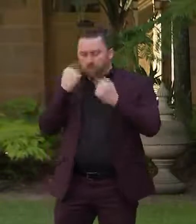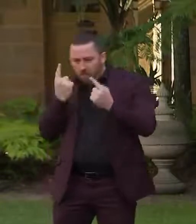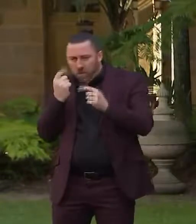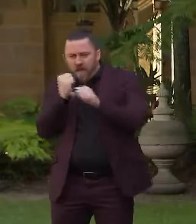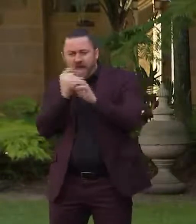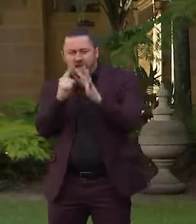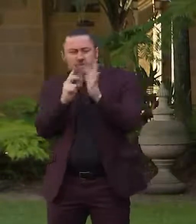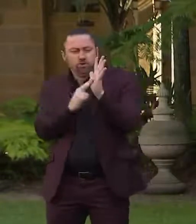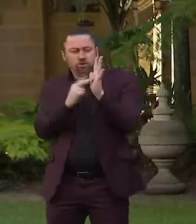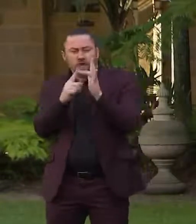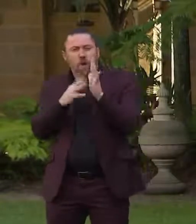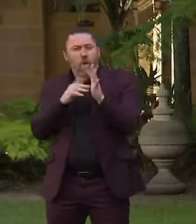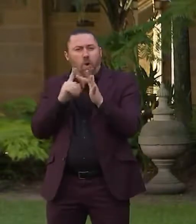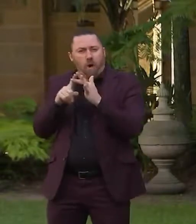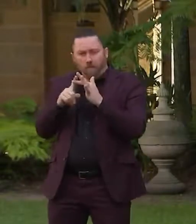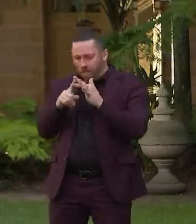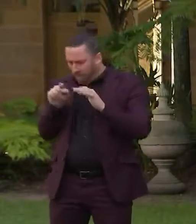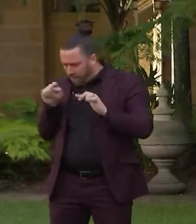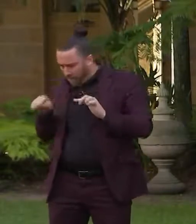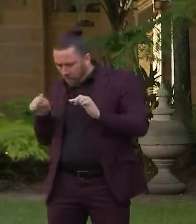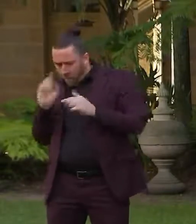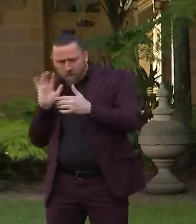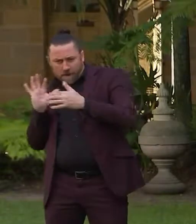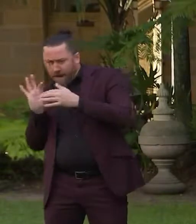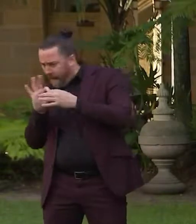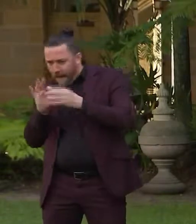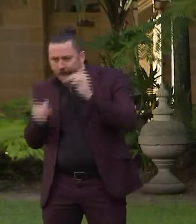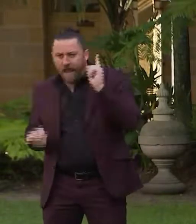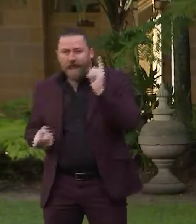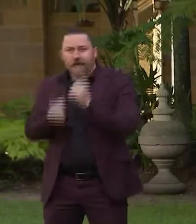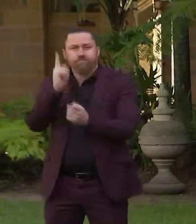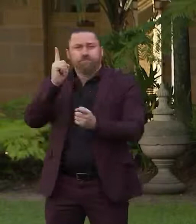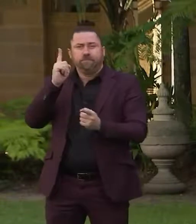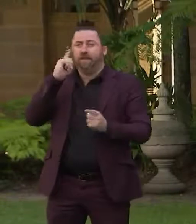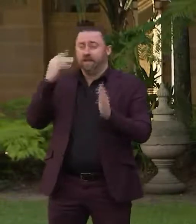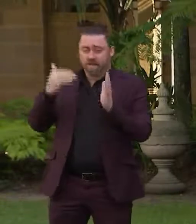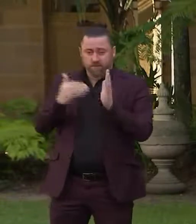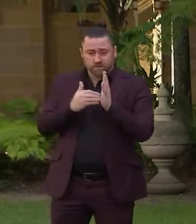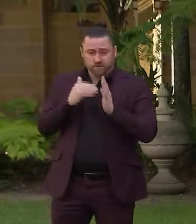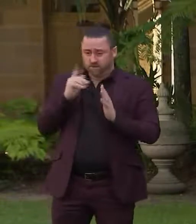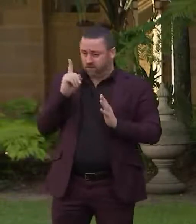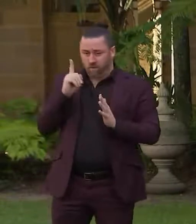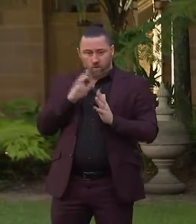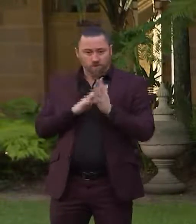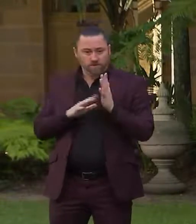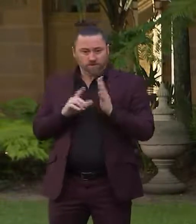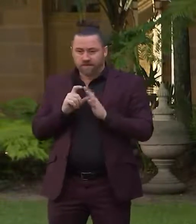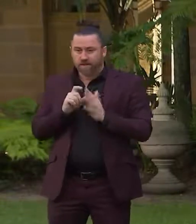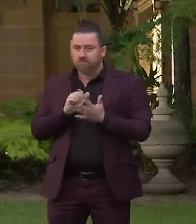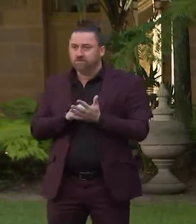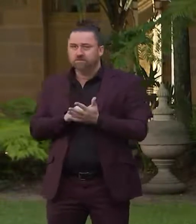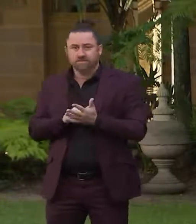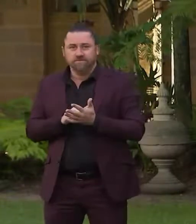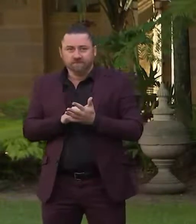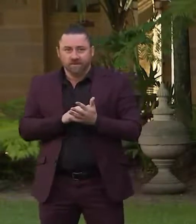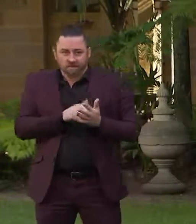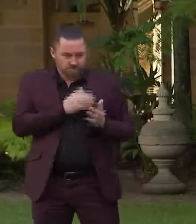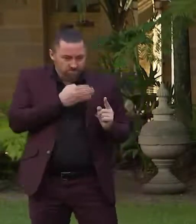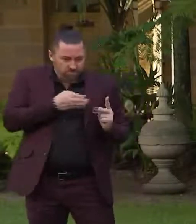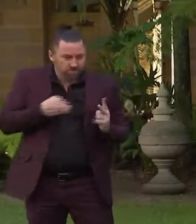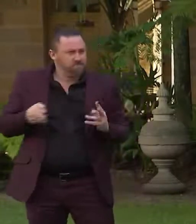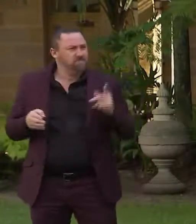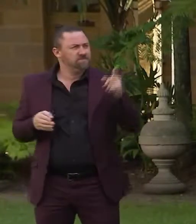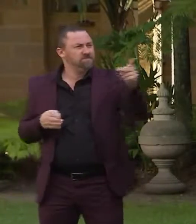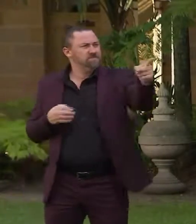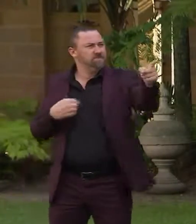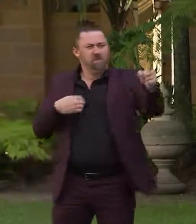to piece it all together to work out where we are. And today, I believe we're Wednesday. I think so. We were told about some cases